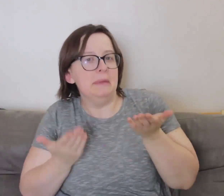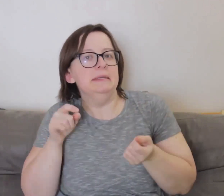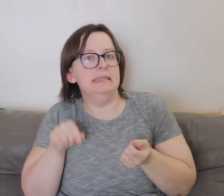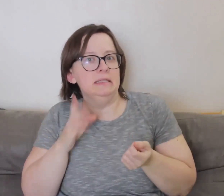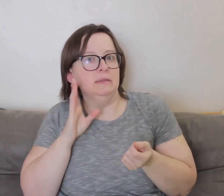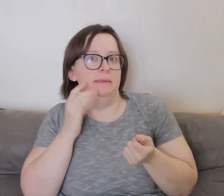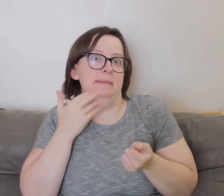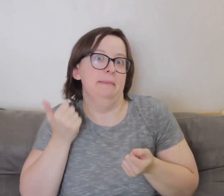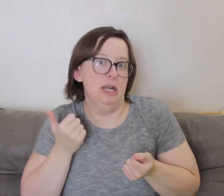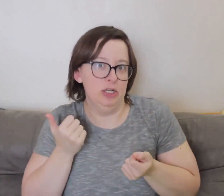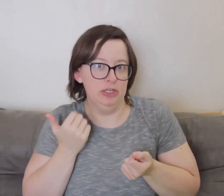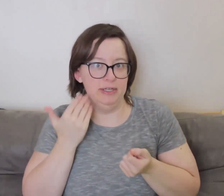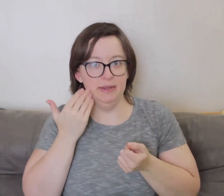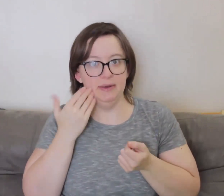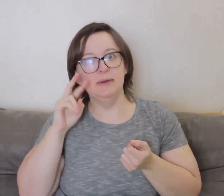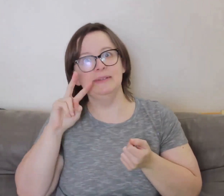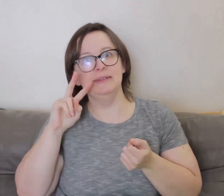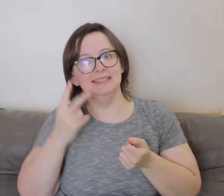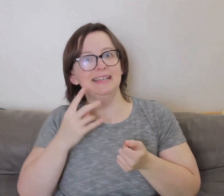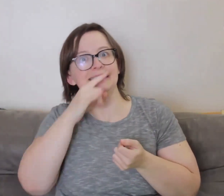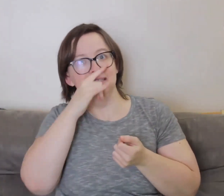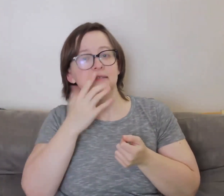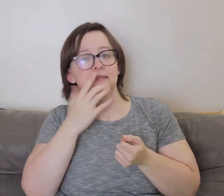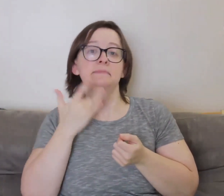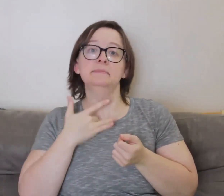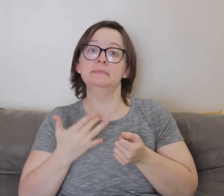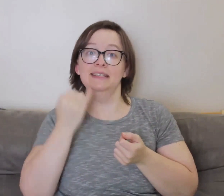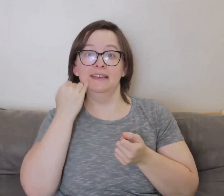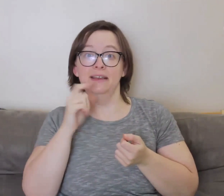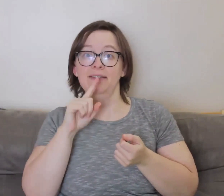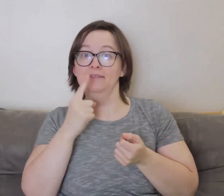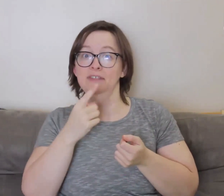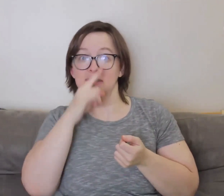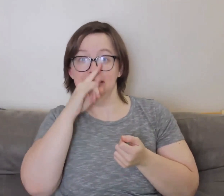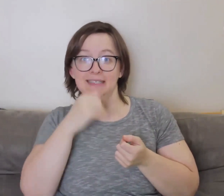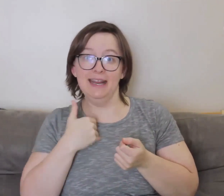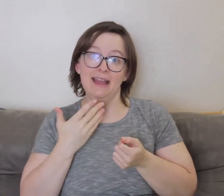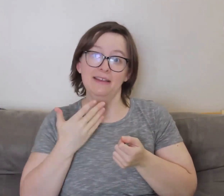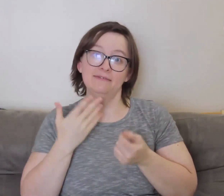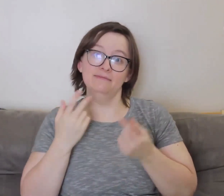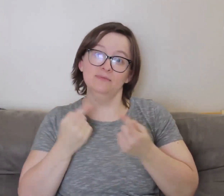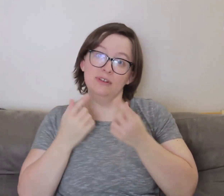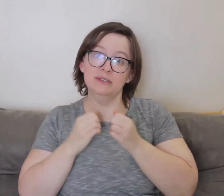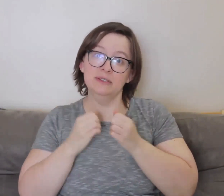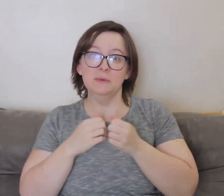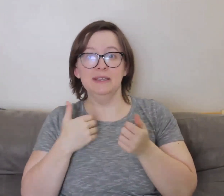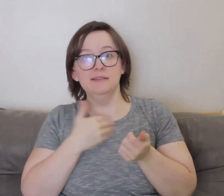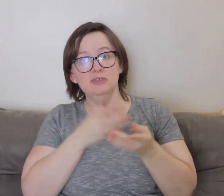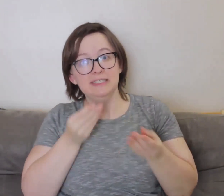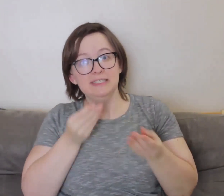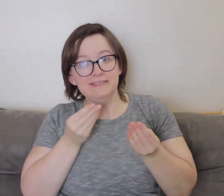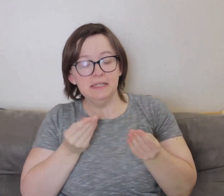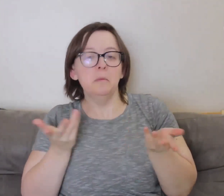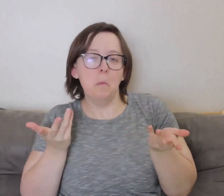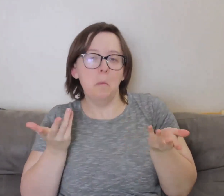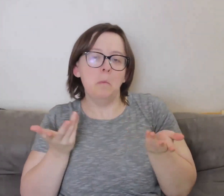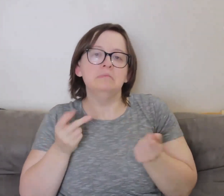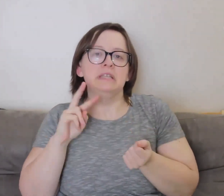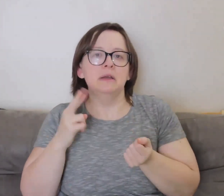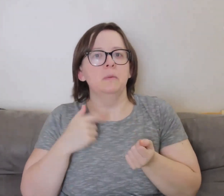baby, I thought, oh, maybe this time it'll be better. My second kid. Maybe even though I struggled with